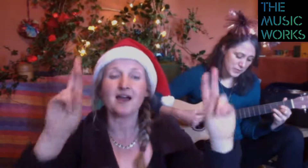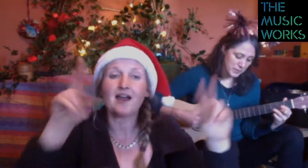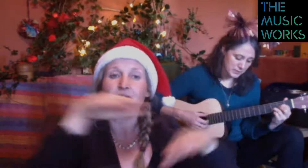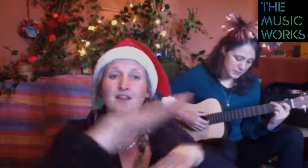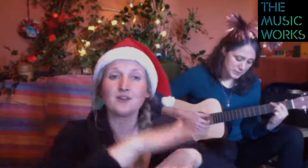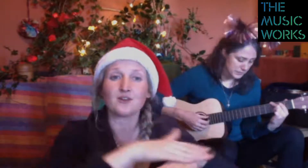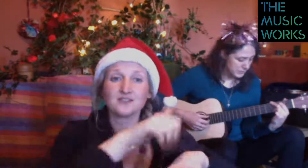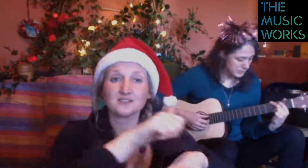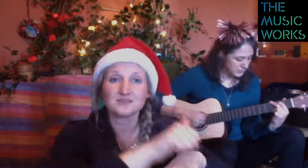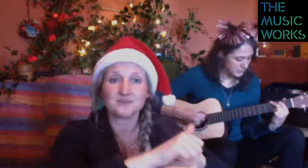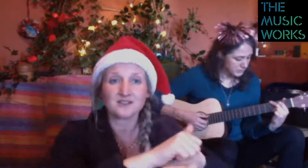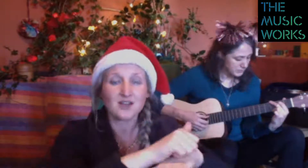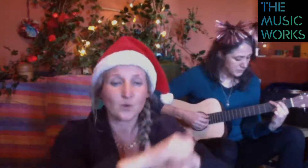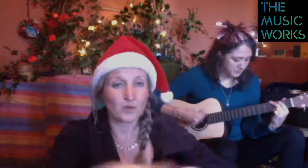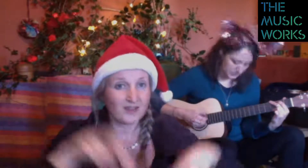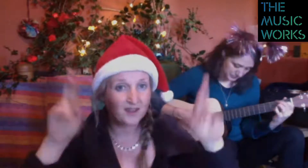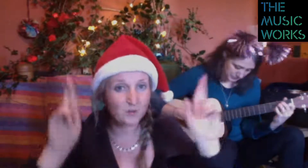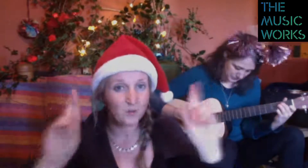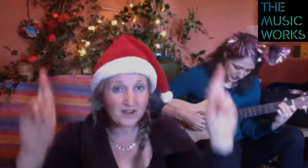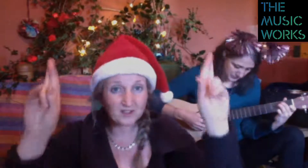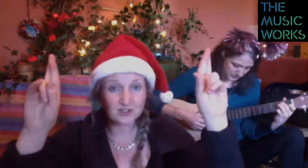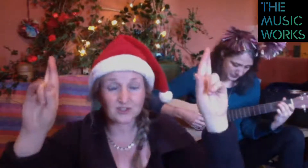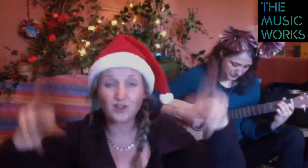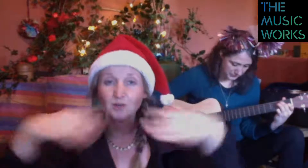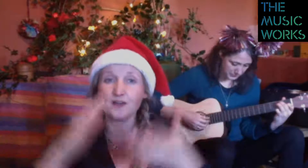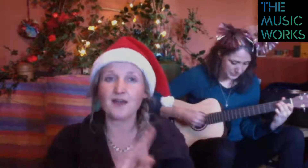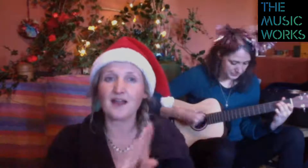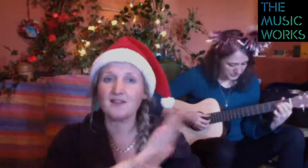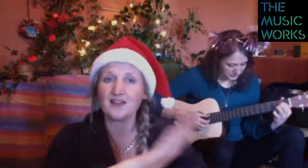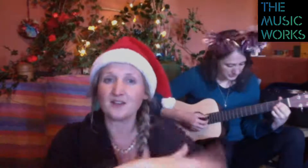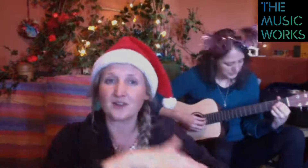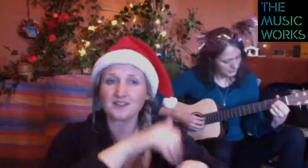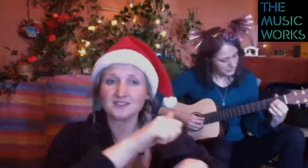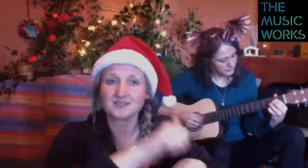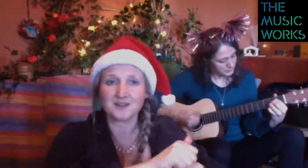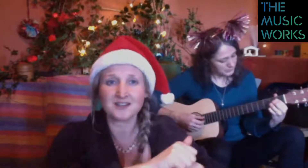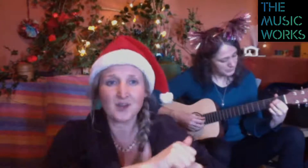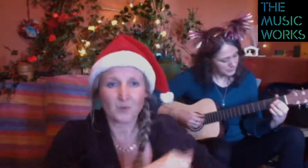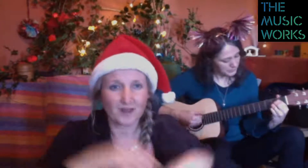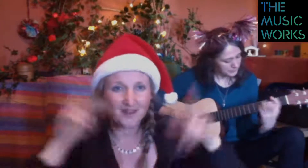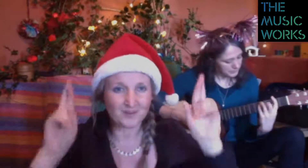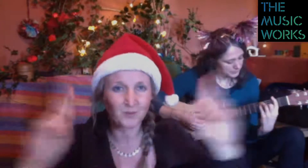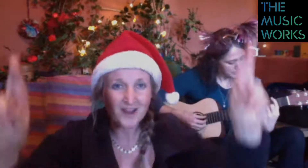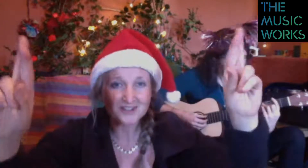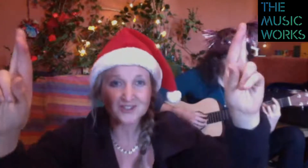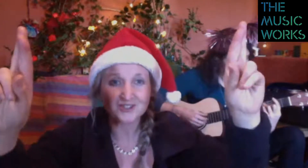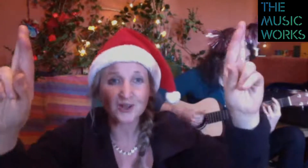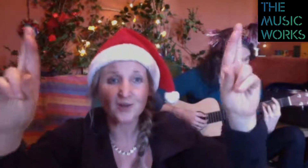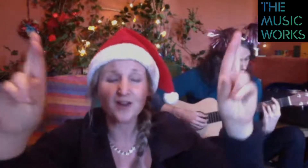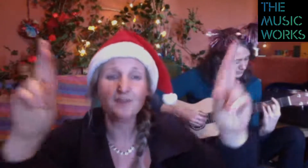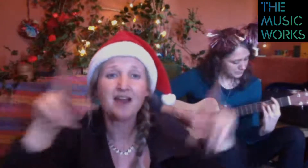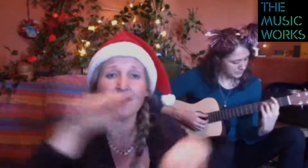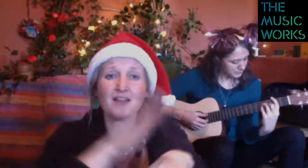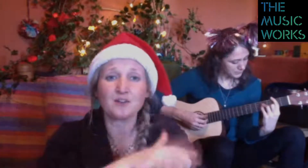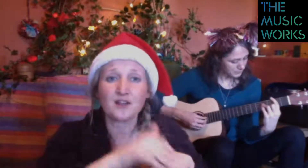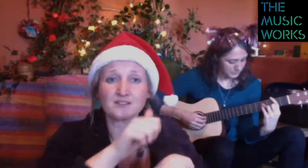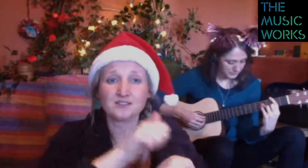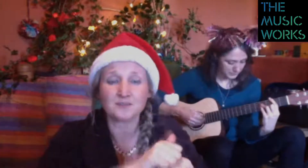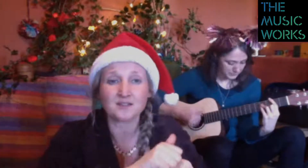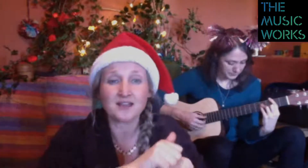Merry Christmas. We wish you a Merry Christmas. We wish you a Merry Christmas